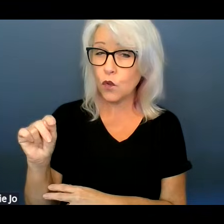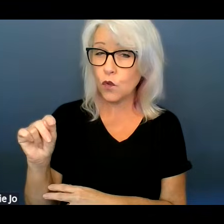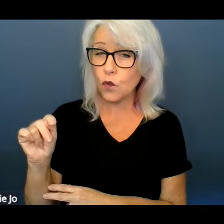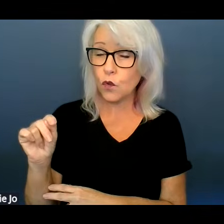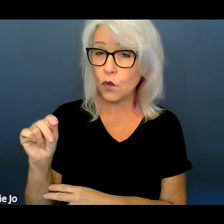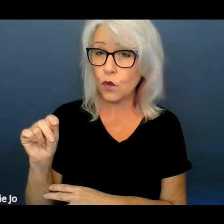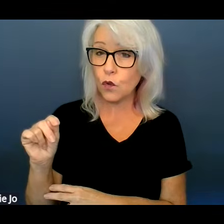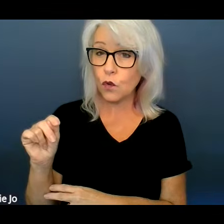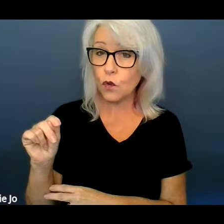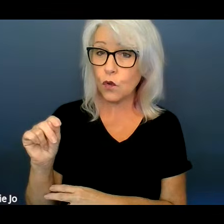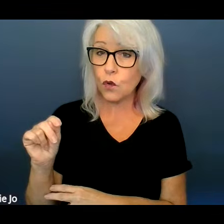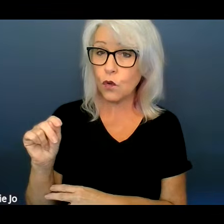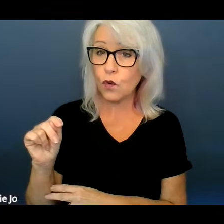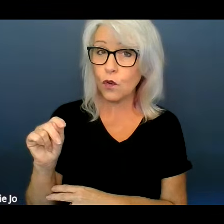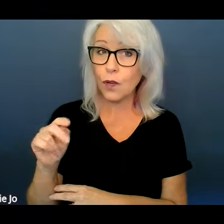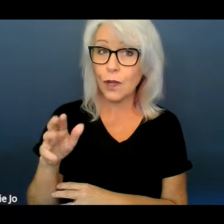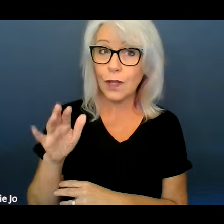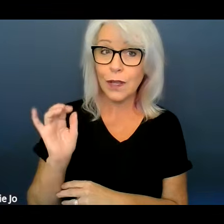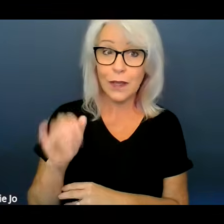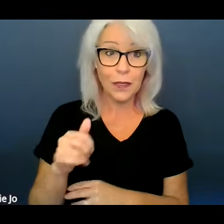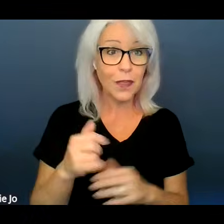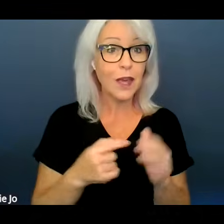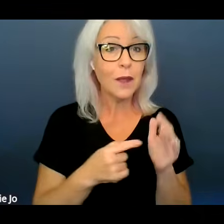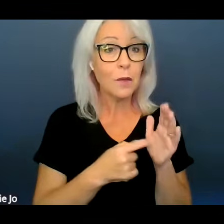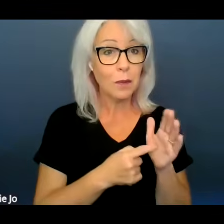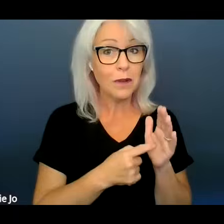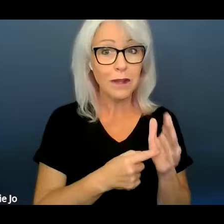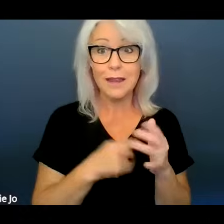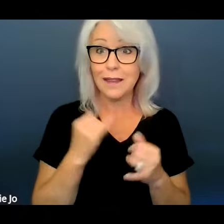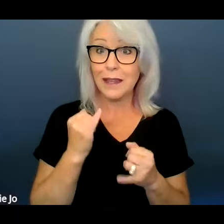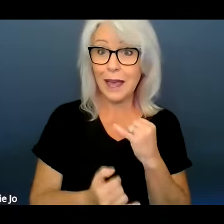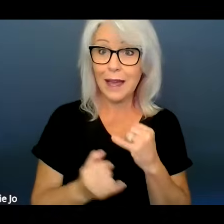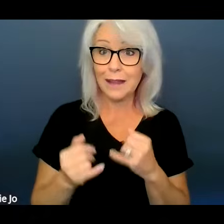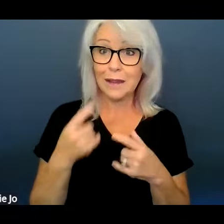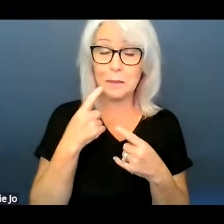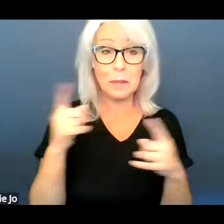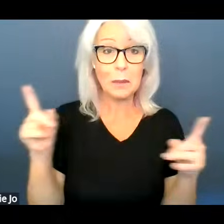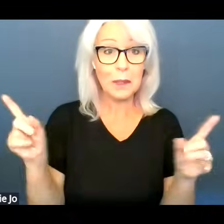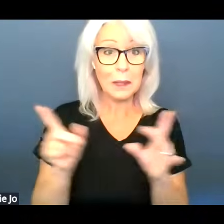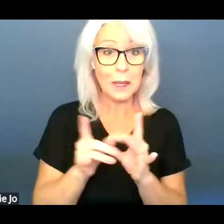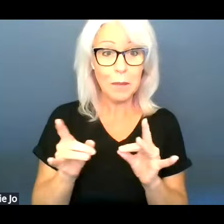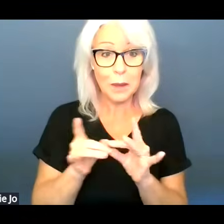That represents the last of the public comments.